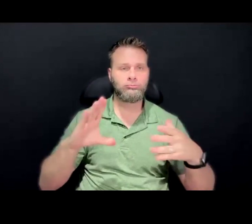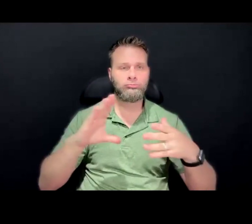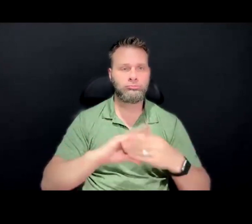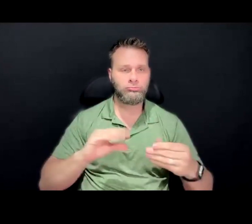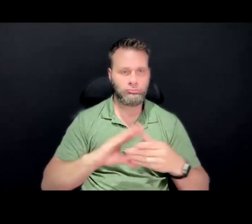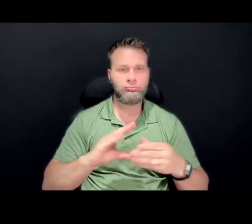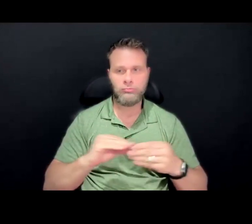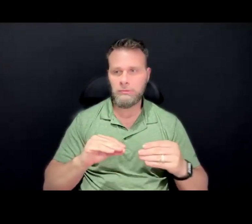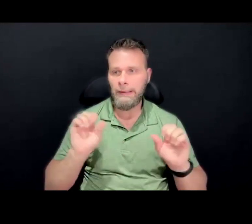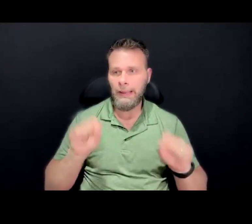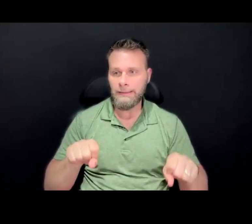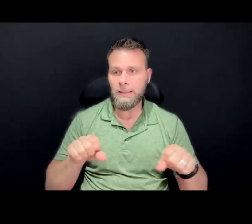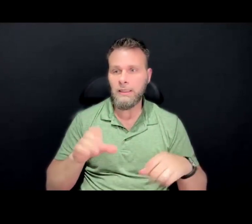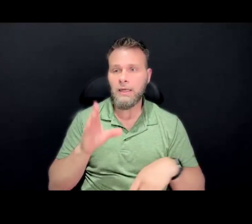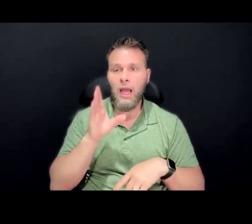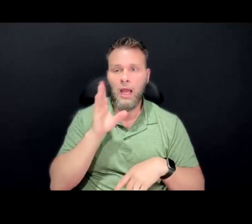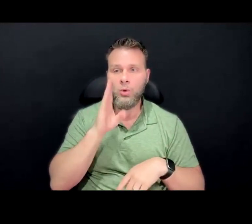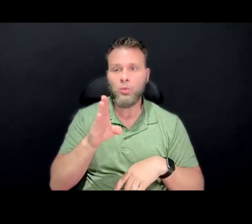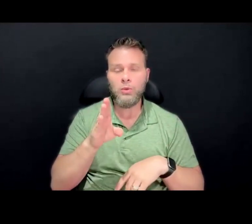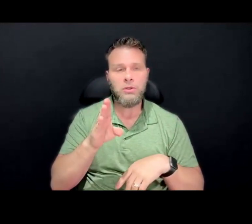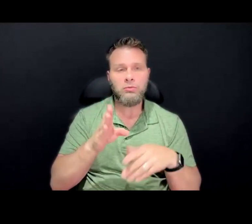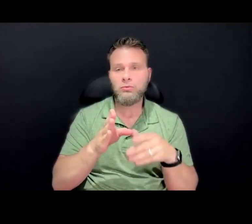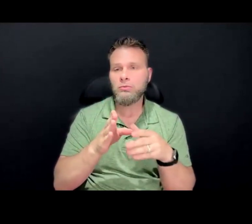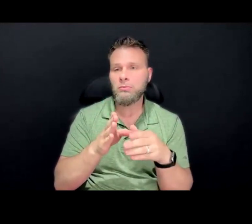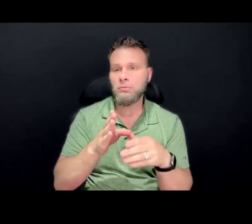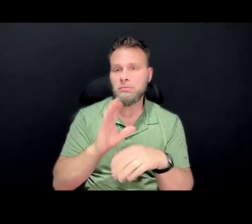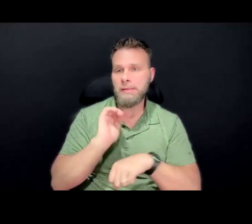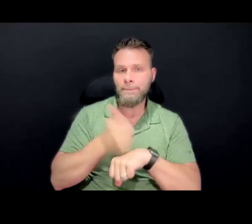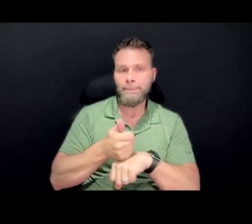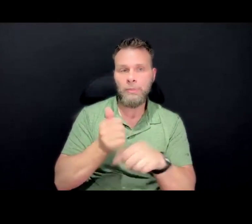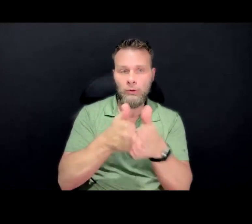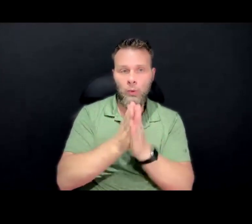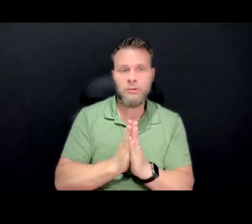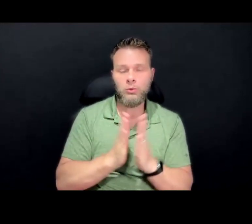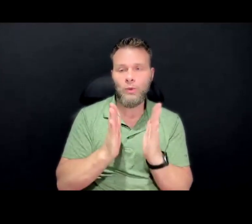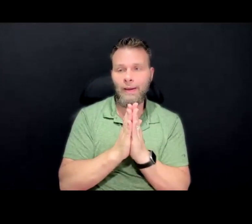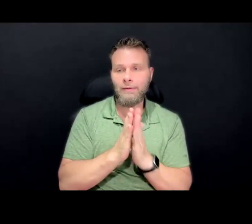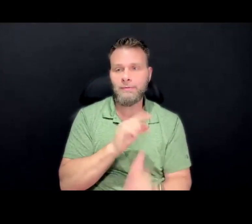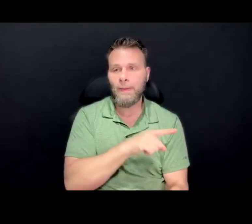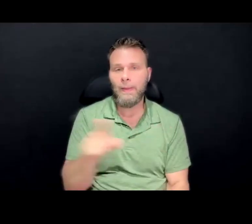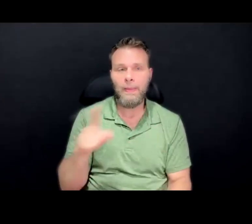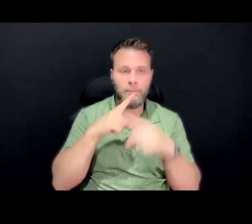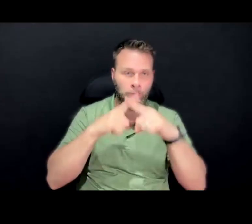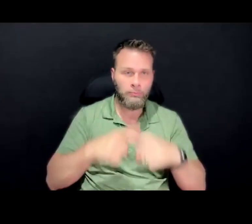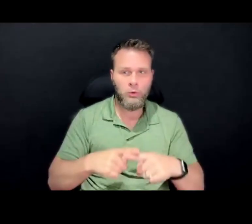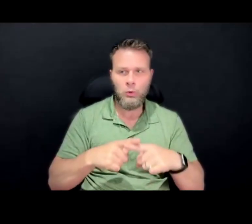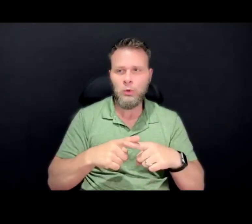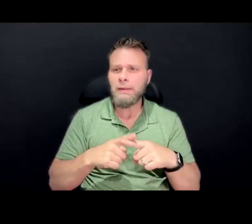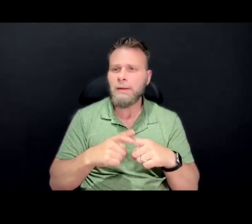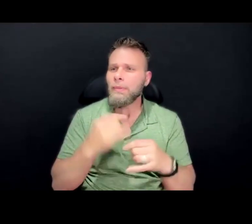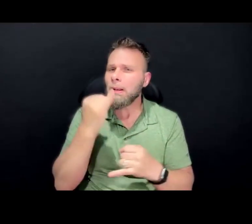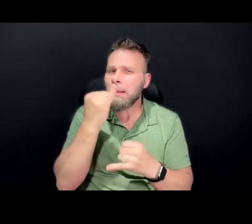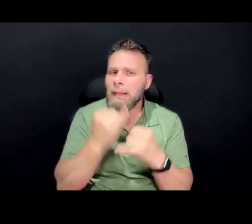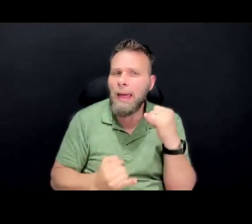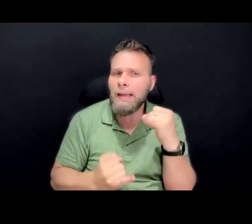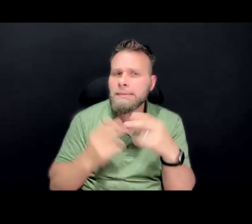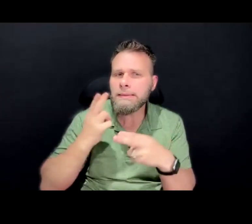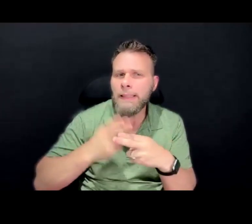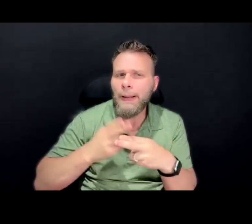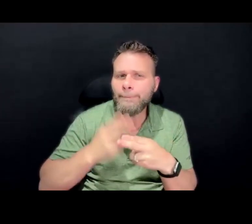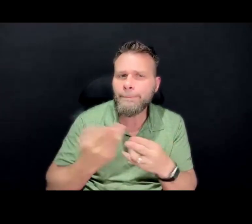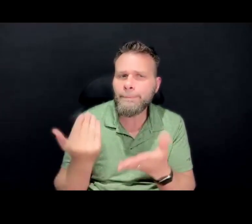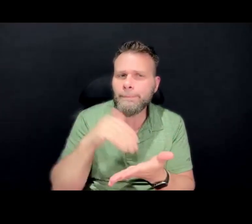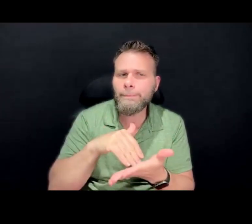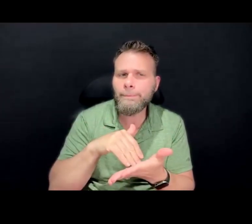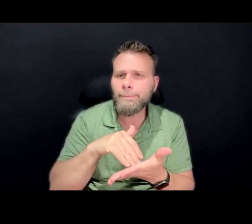do. And I will make that request you mentioned to ask them to unmute. What was the last name you called?